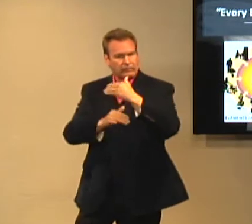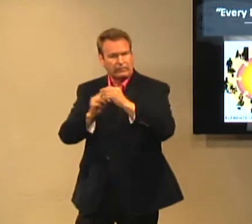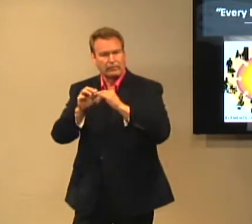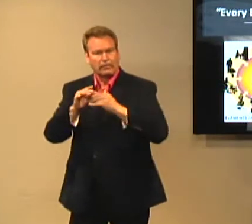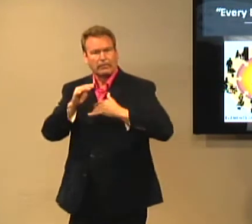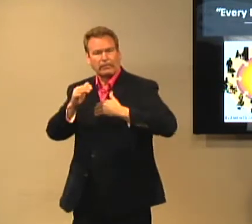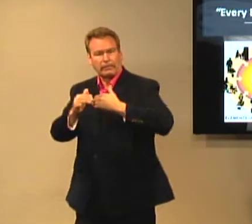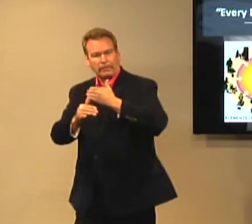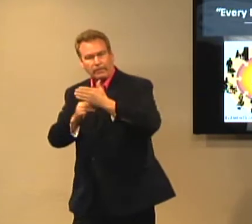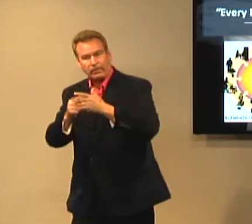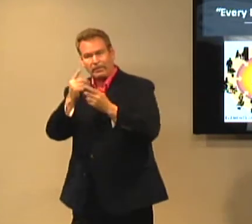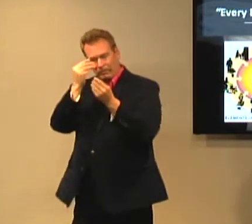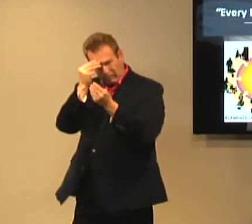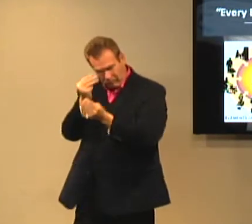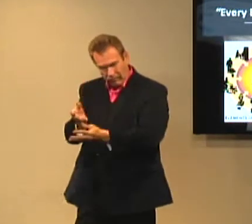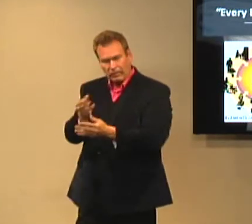the church.